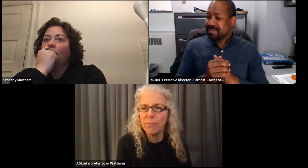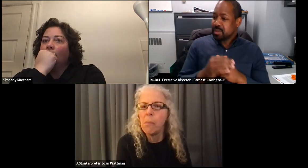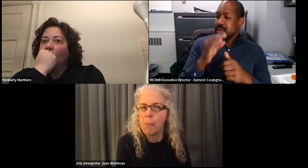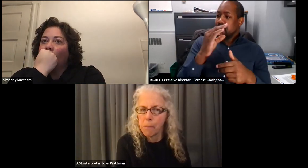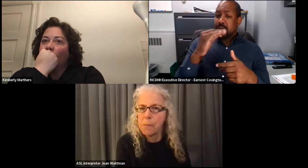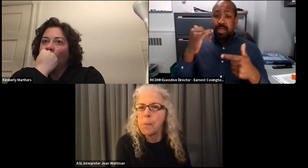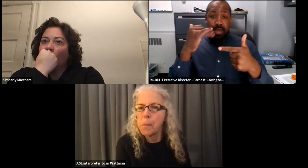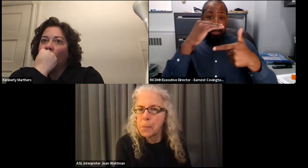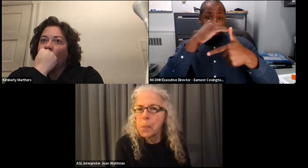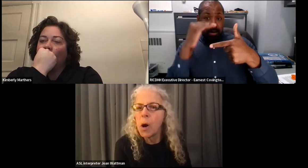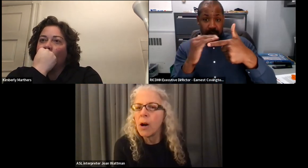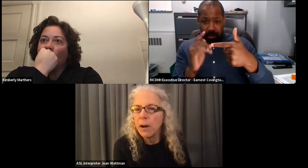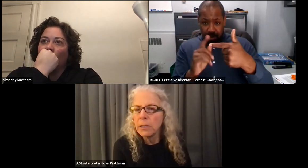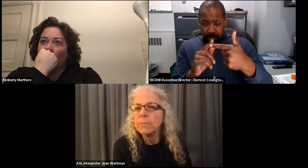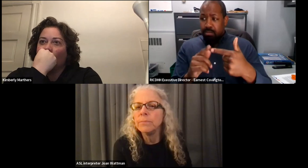Thank you.